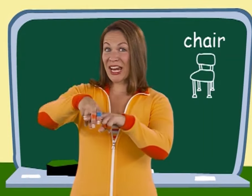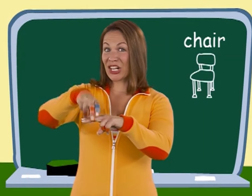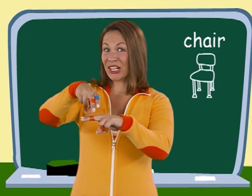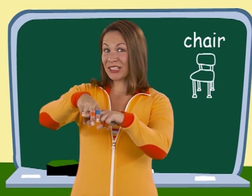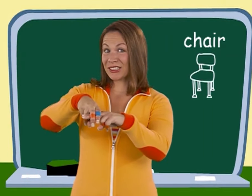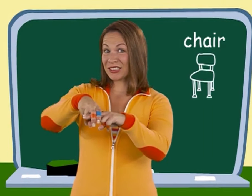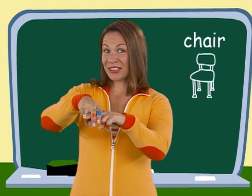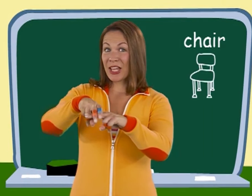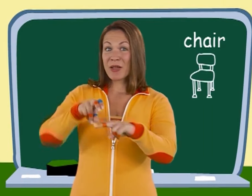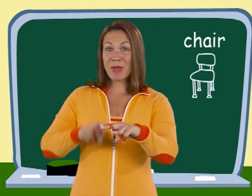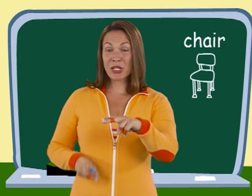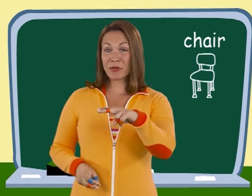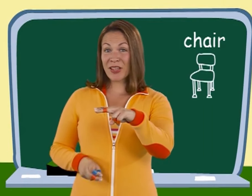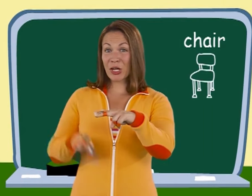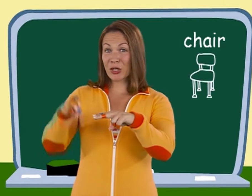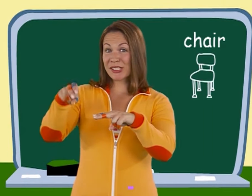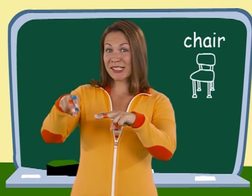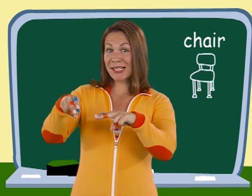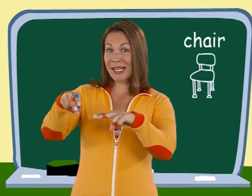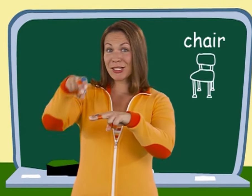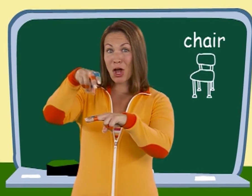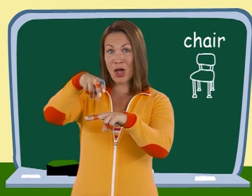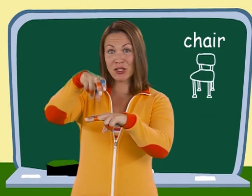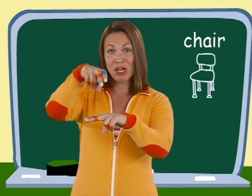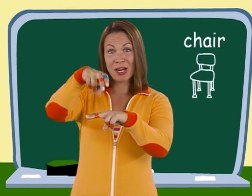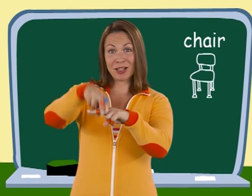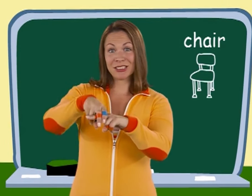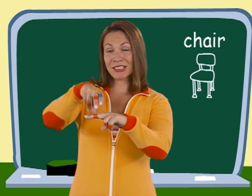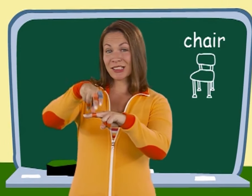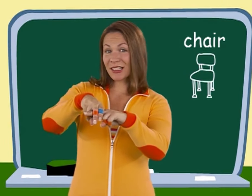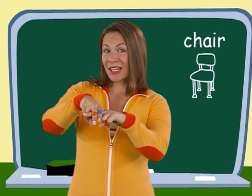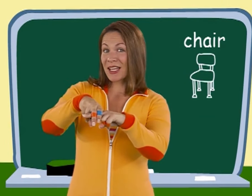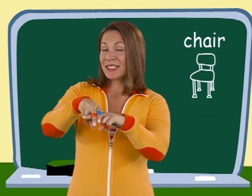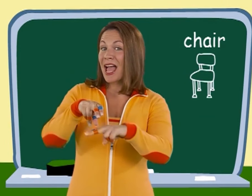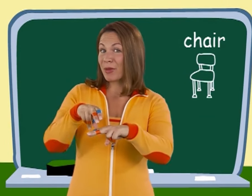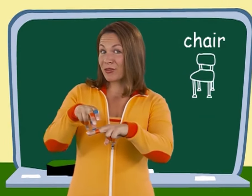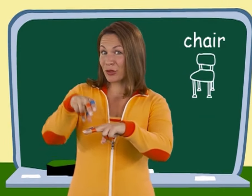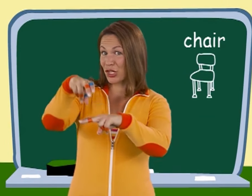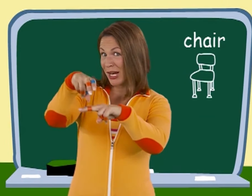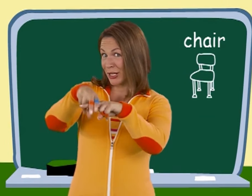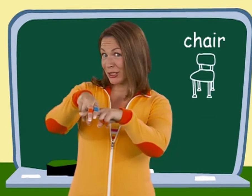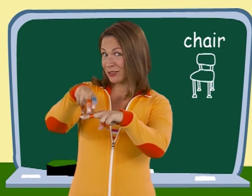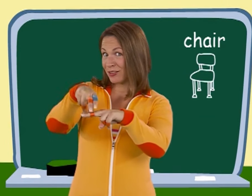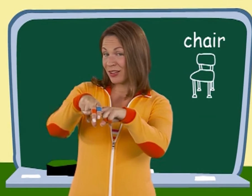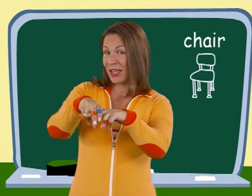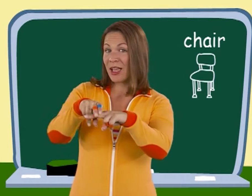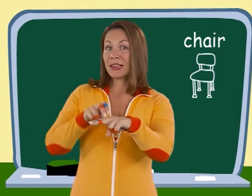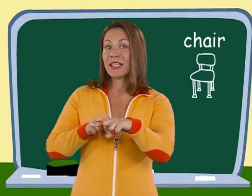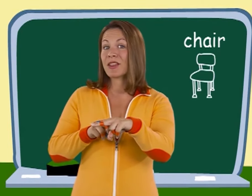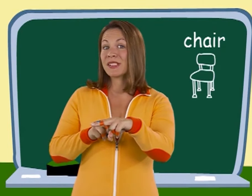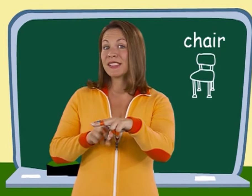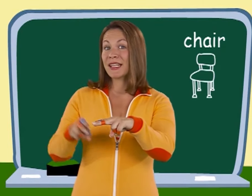Chair. Make your fingers sit on the chair. Tap it for chair. Leave them